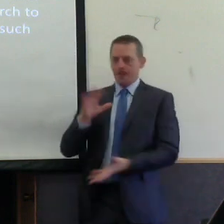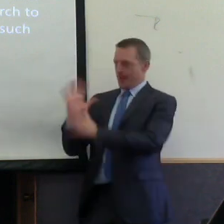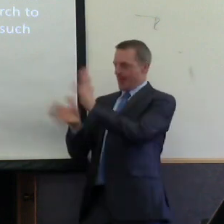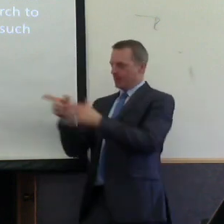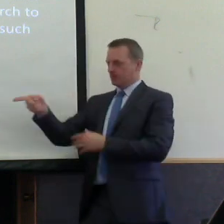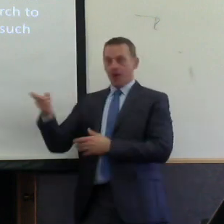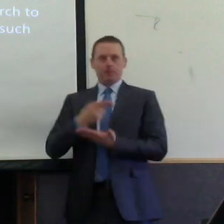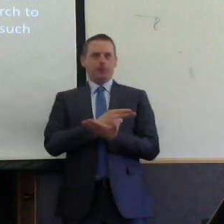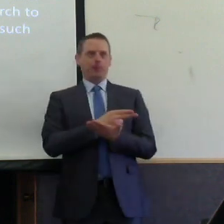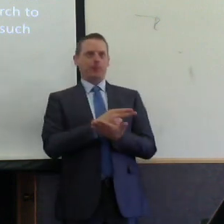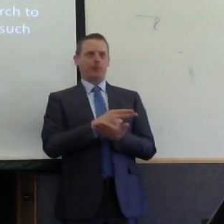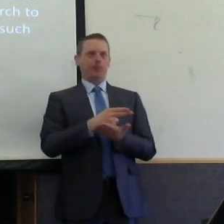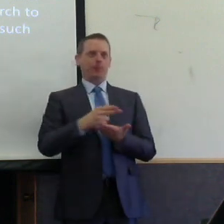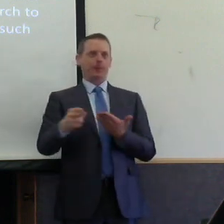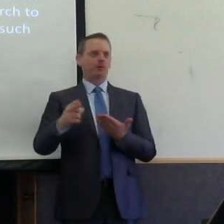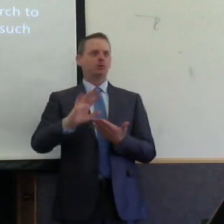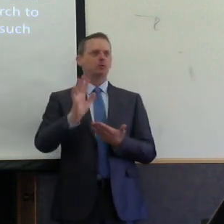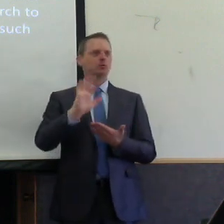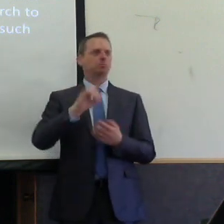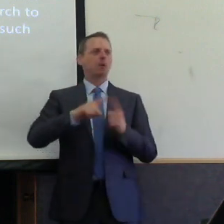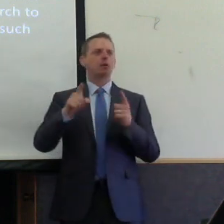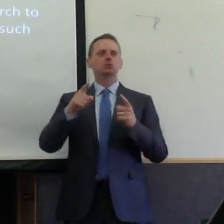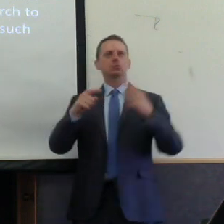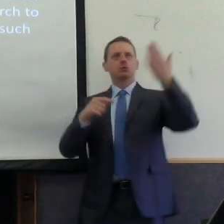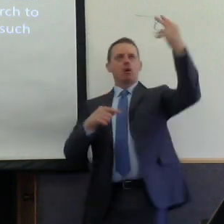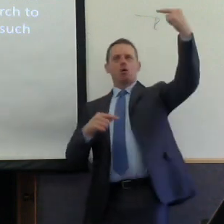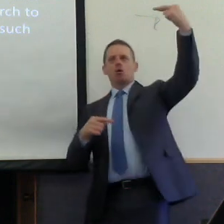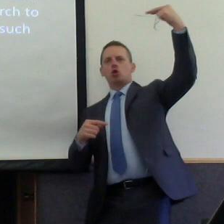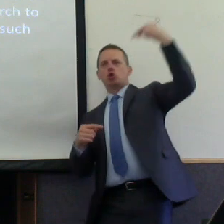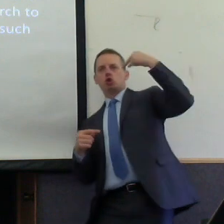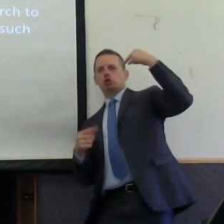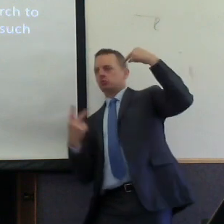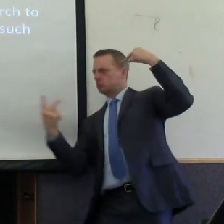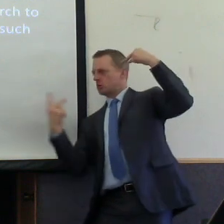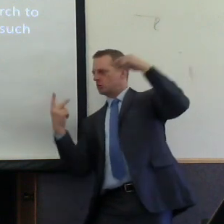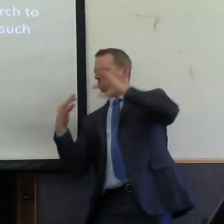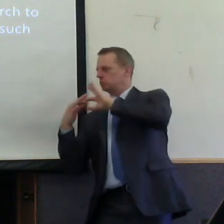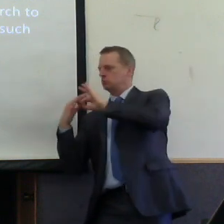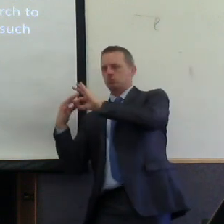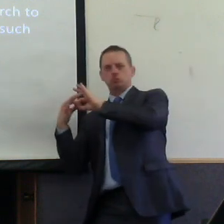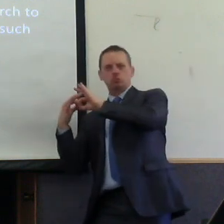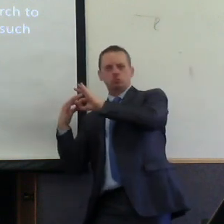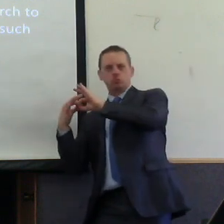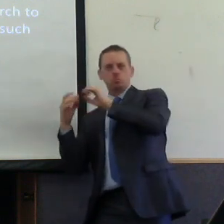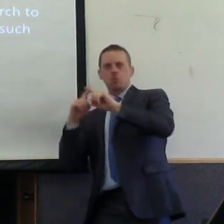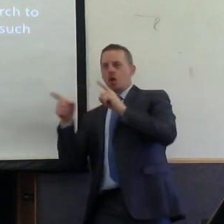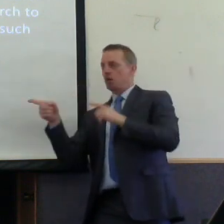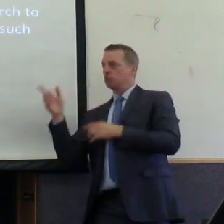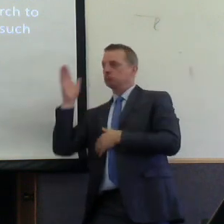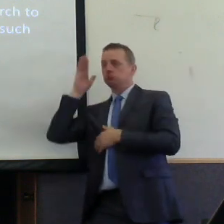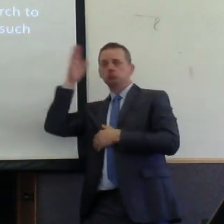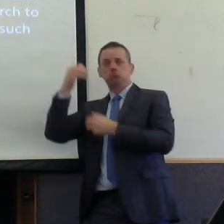Anyway, they're not Christians. Not holy. But one where